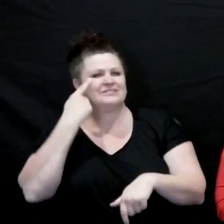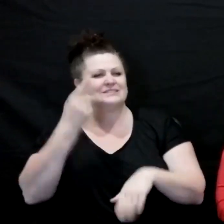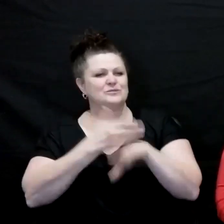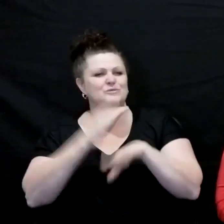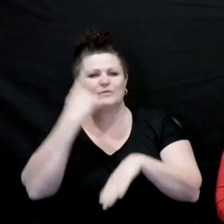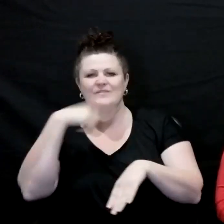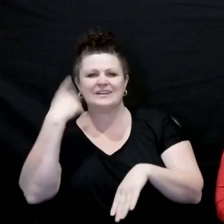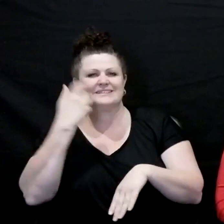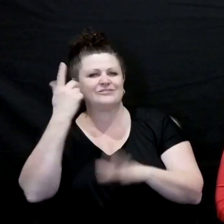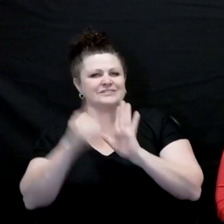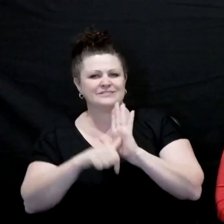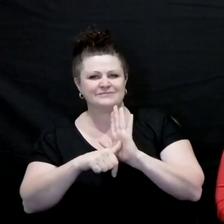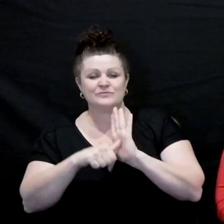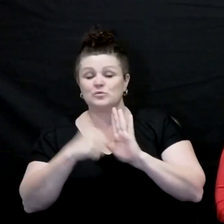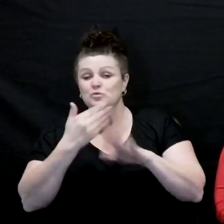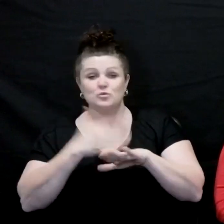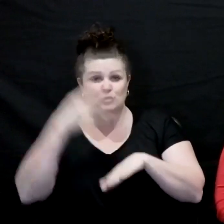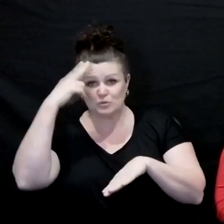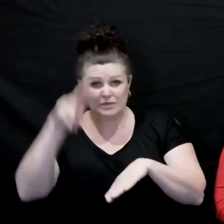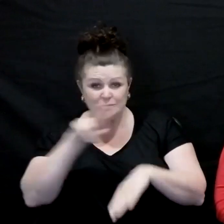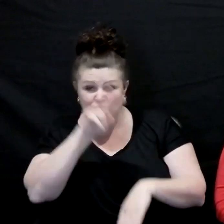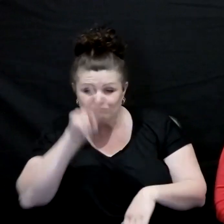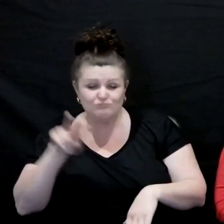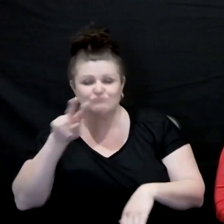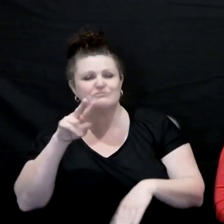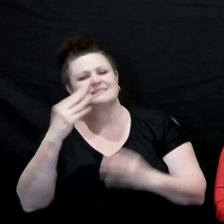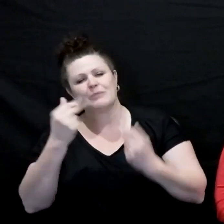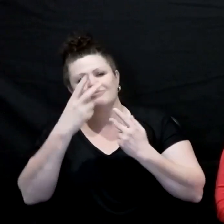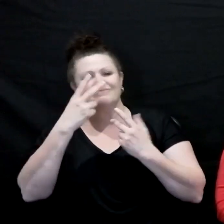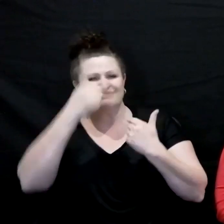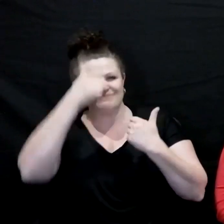faces each time, or some new names and some familiar names.